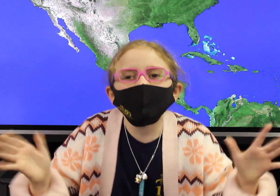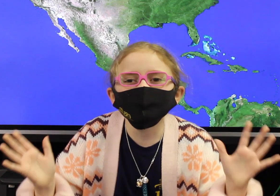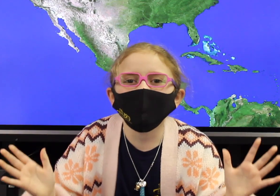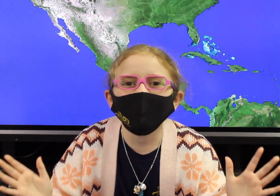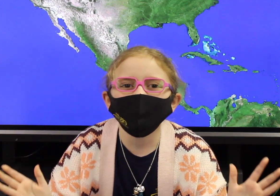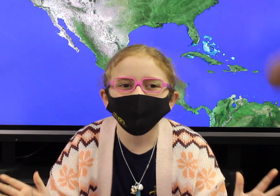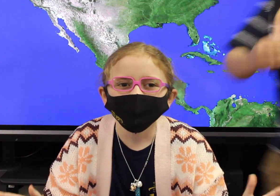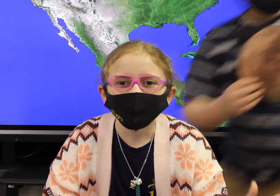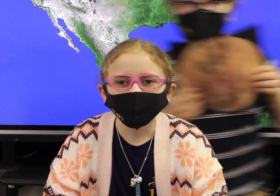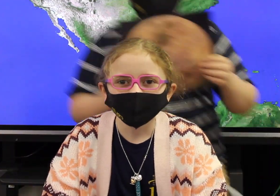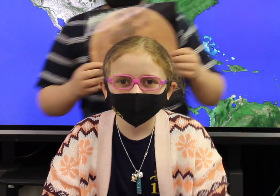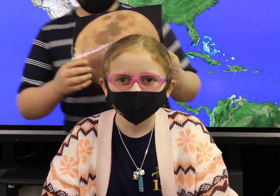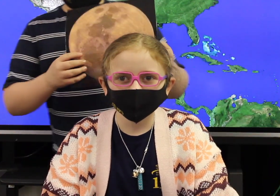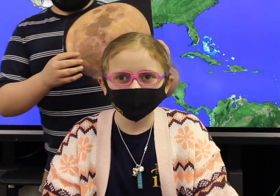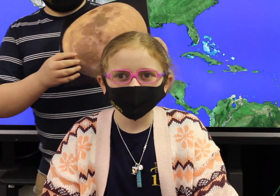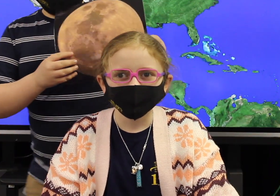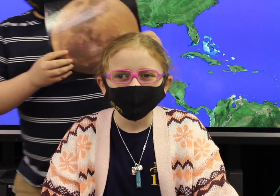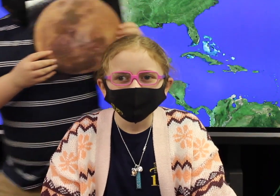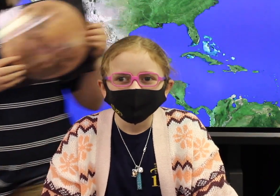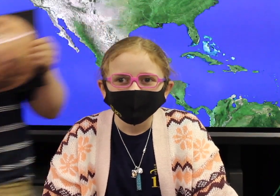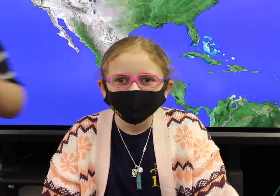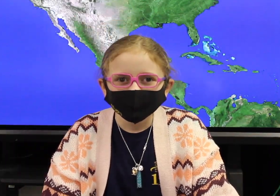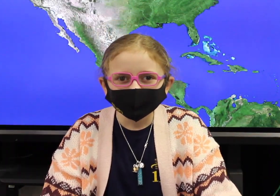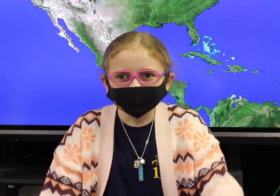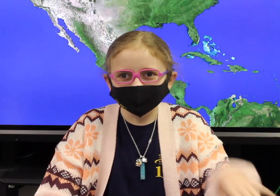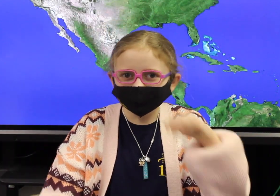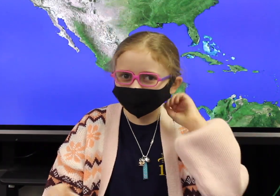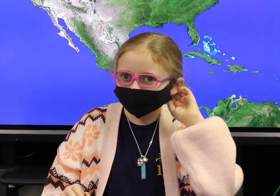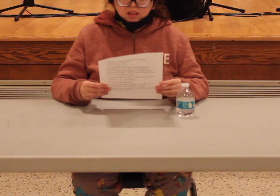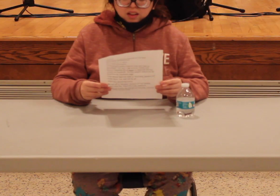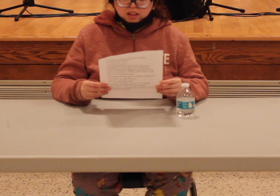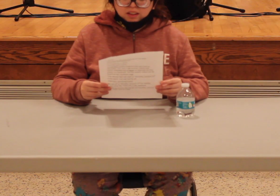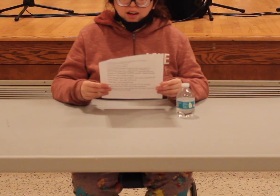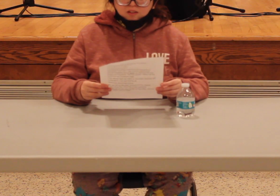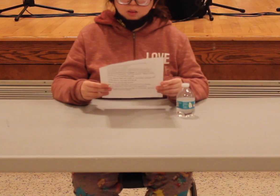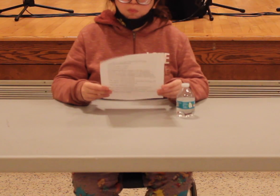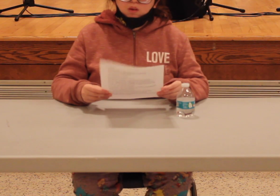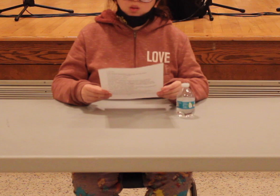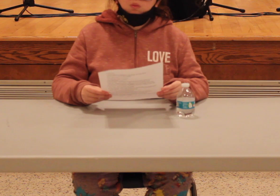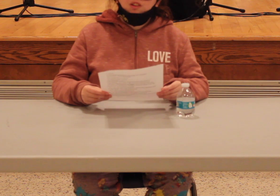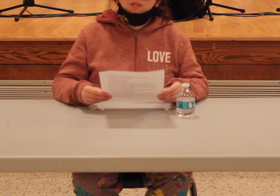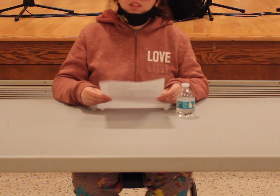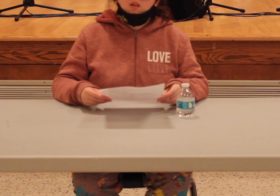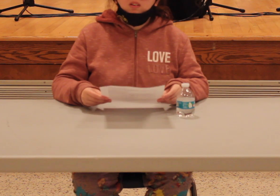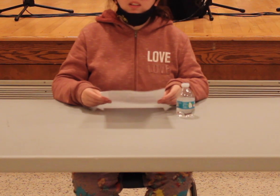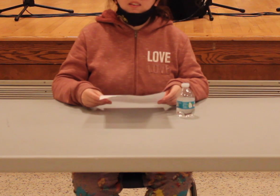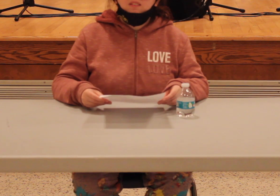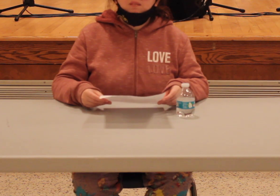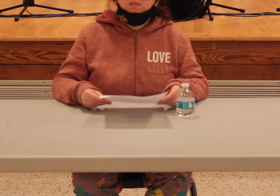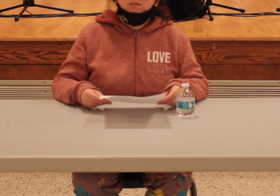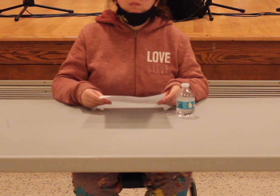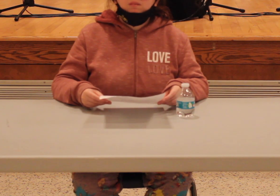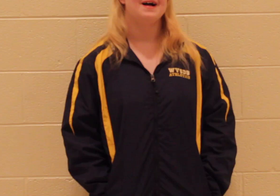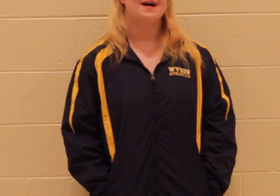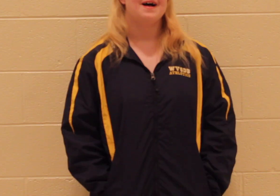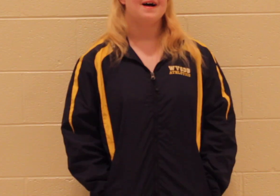Watch out! There's a full night on Monday. And now sports with Victoria.